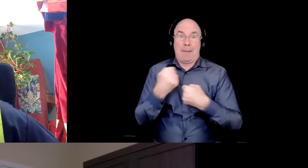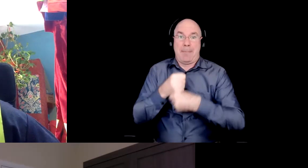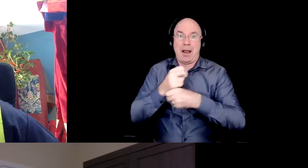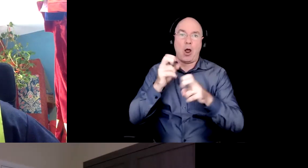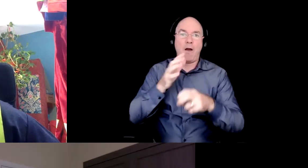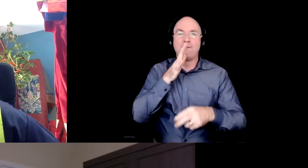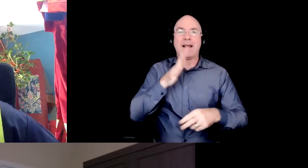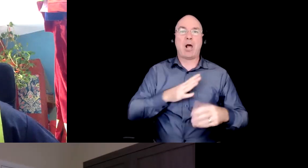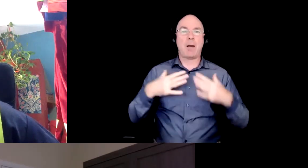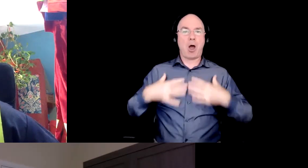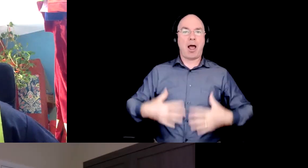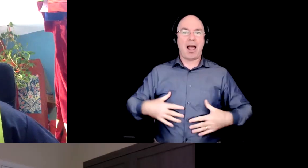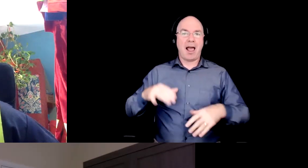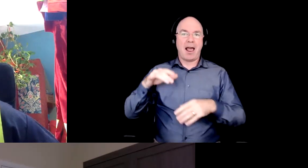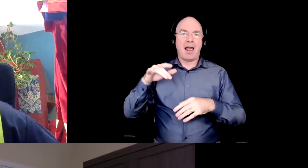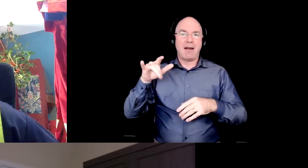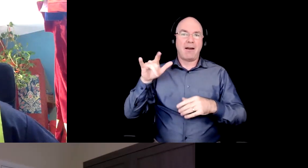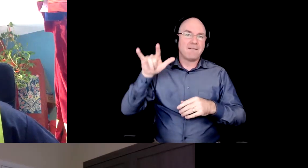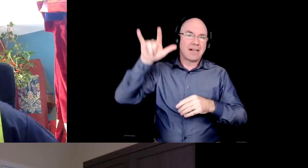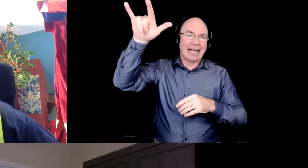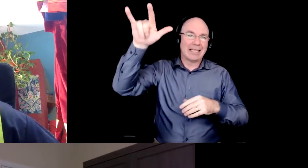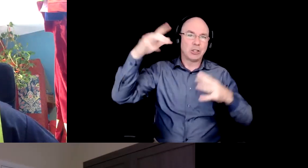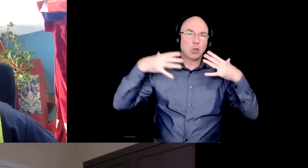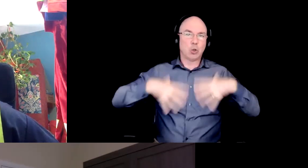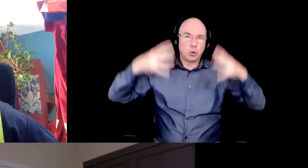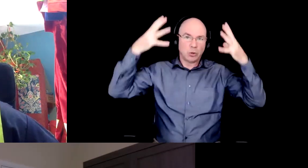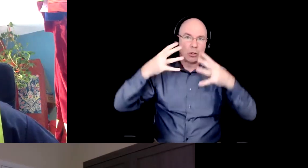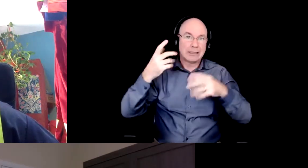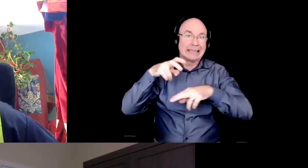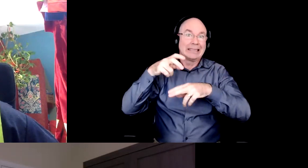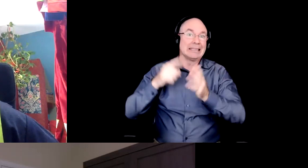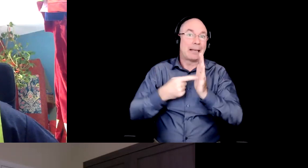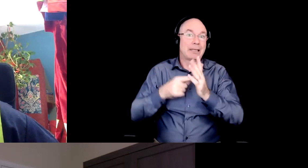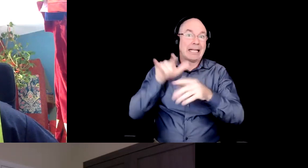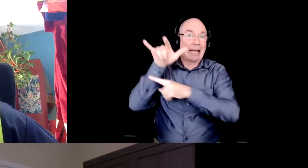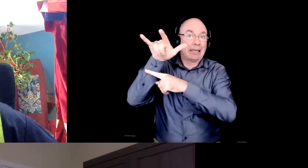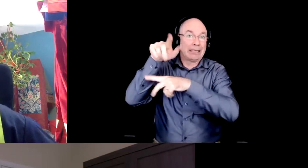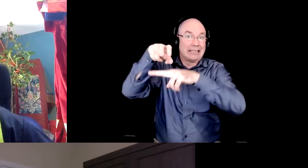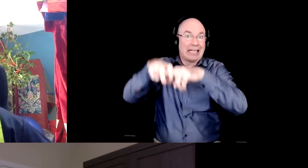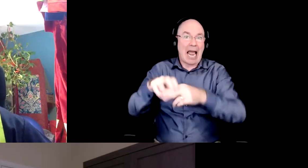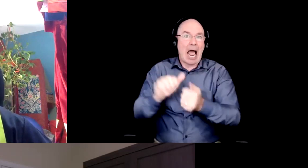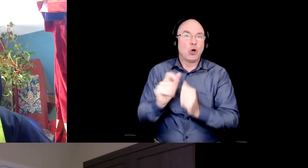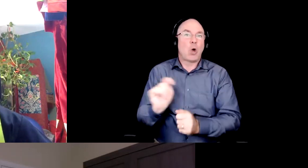pipeline to address the problem or the challenge of toileting while seated in an airplane, flying a plane.